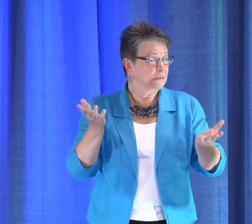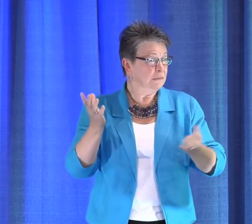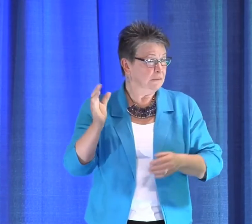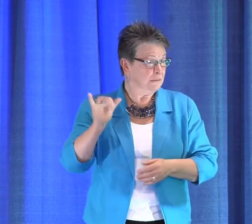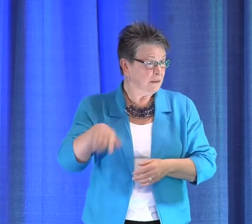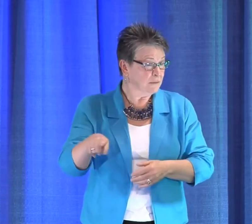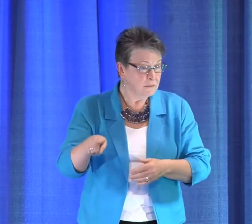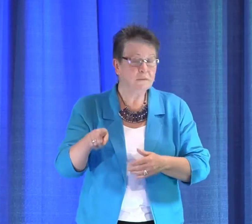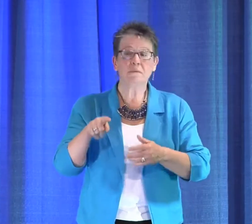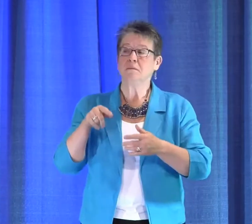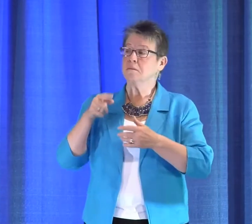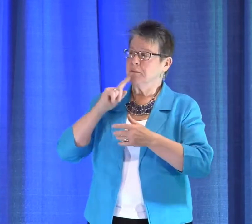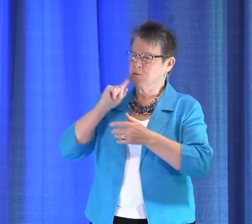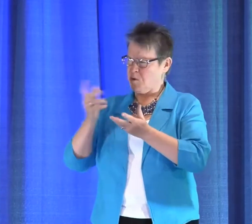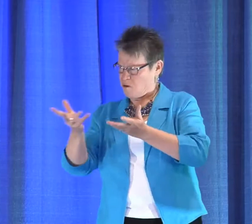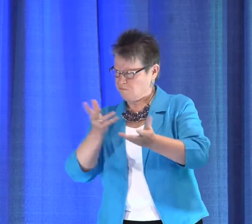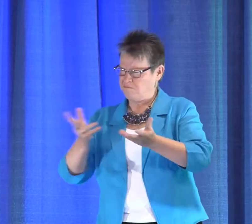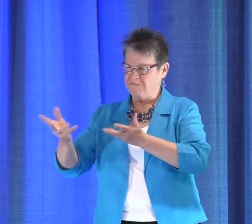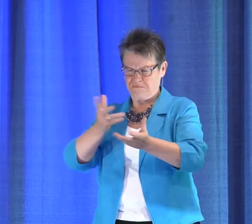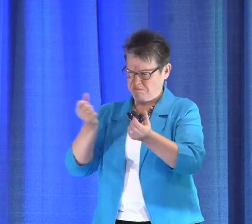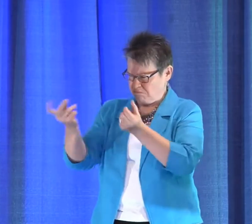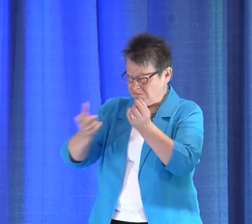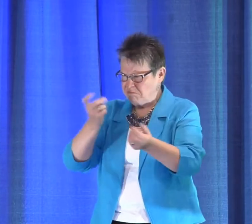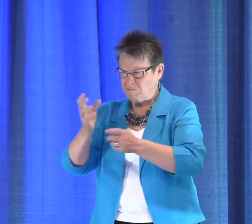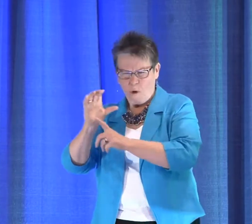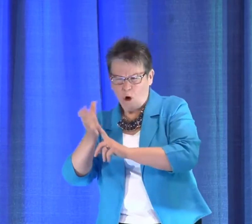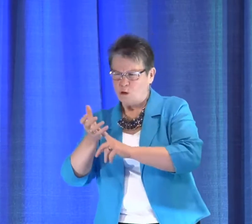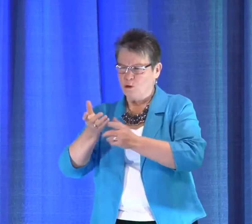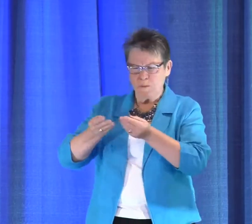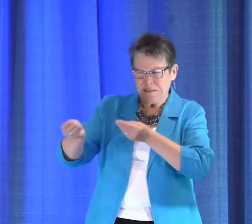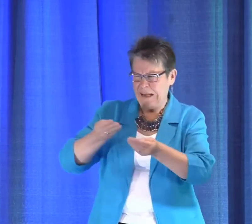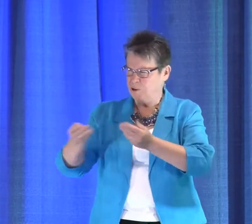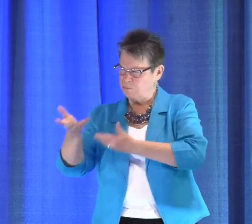How we see things and understand things is different than how hearing people do.